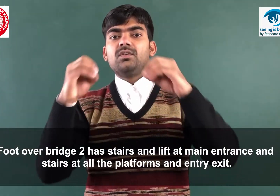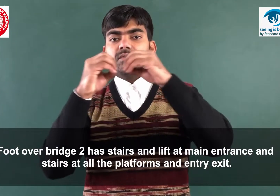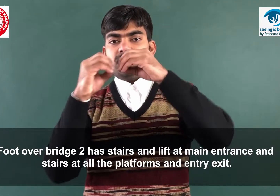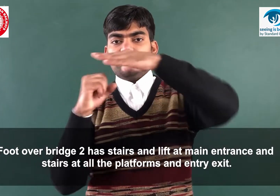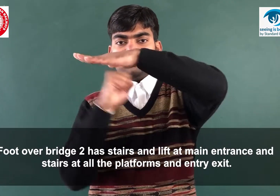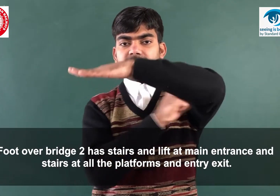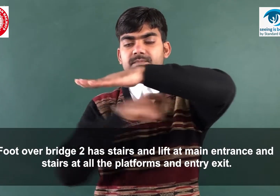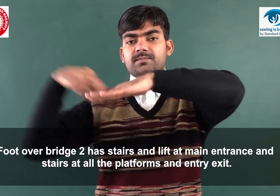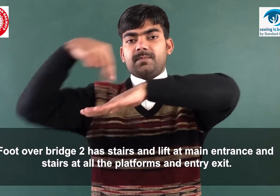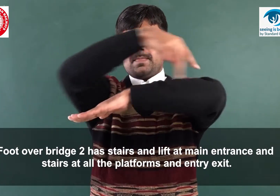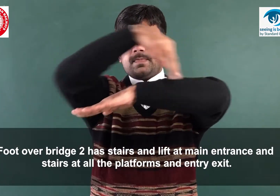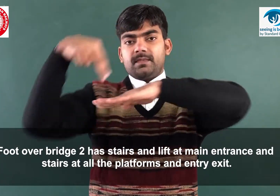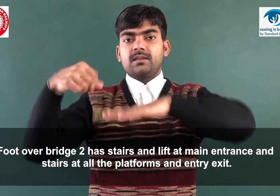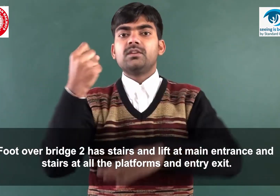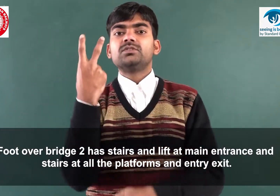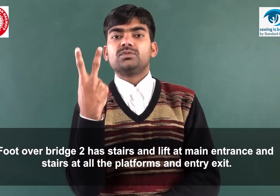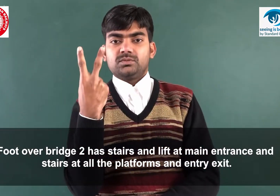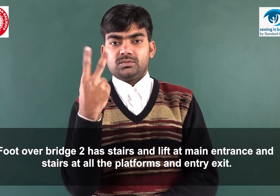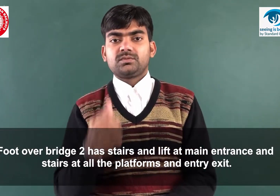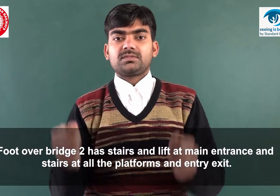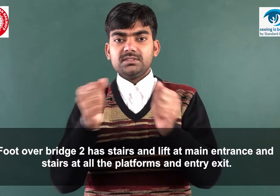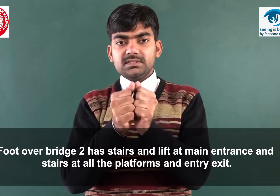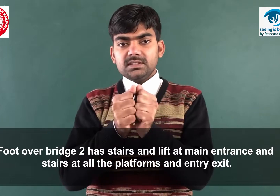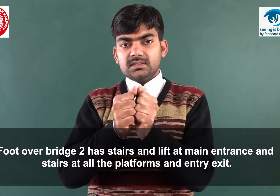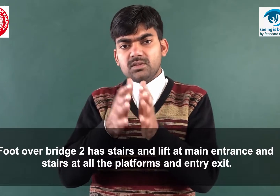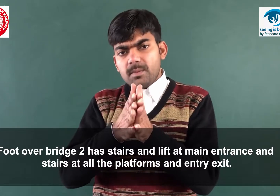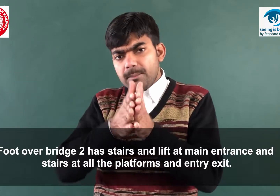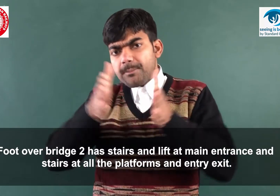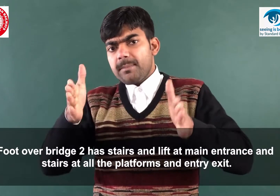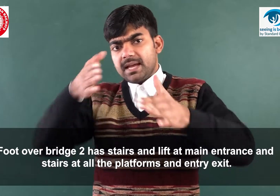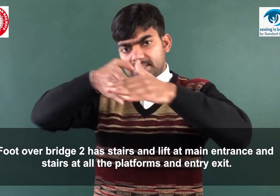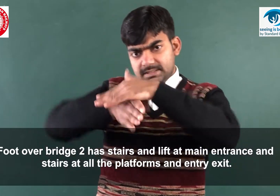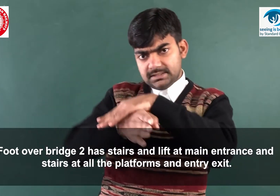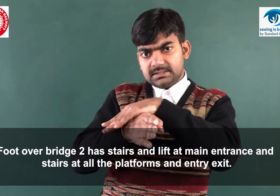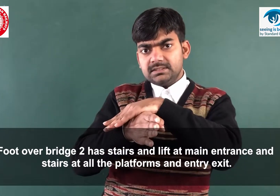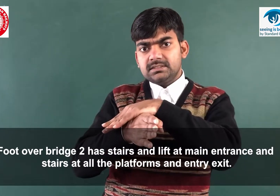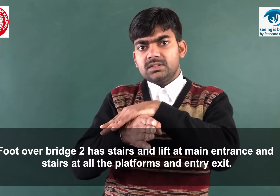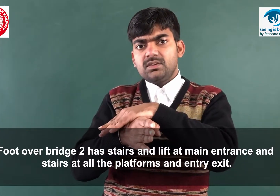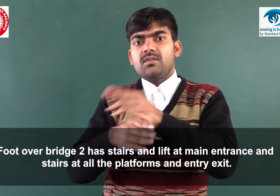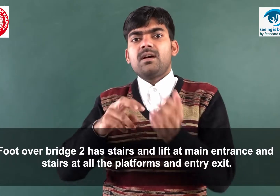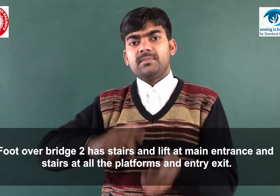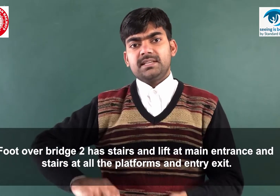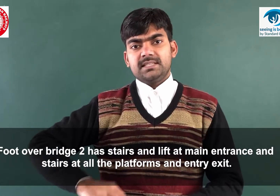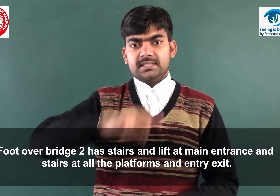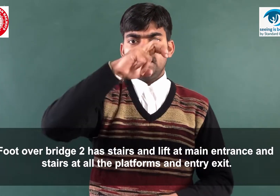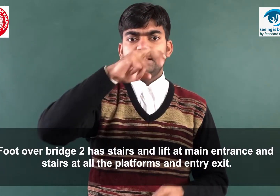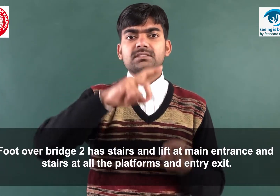Footover bridge 2 has stairs and lift at main entrance and stairs at all the platforms and